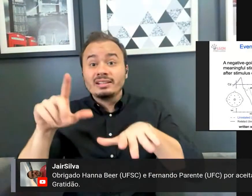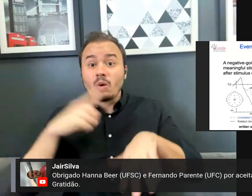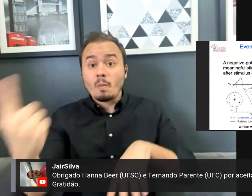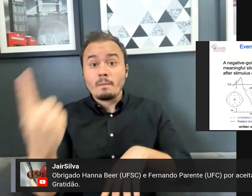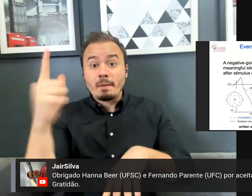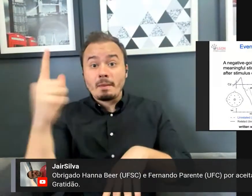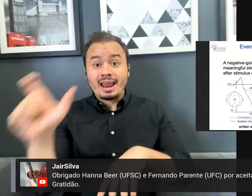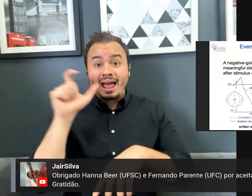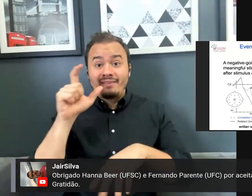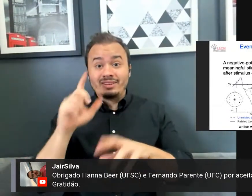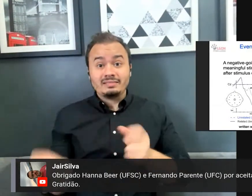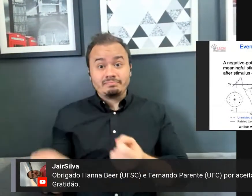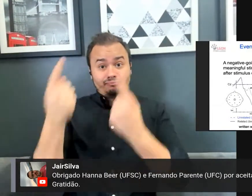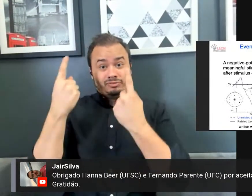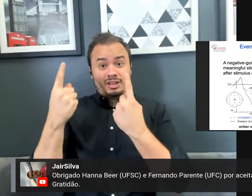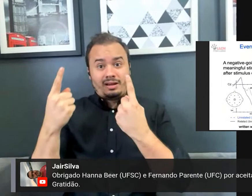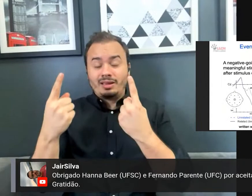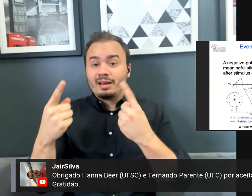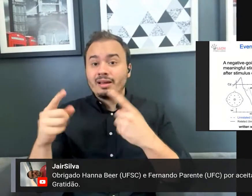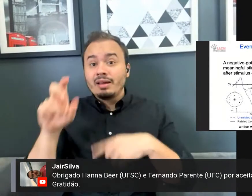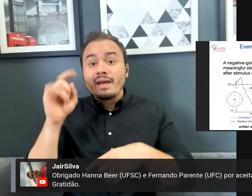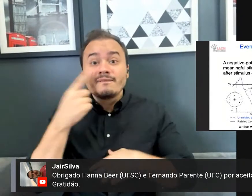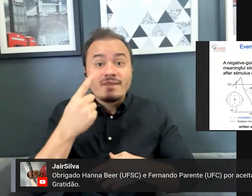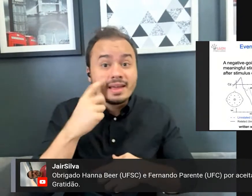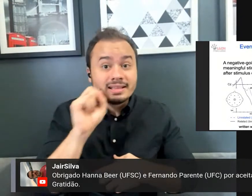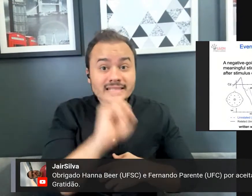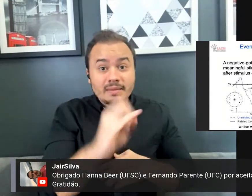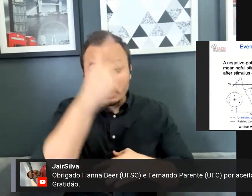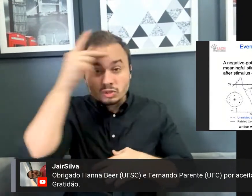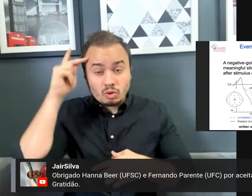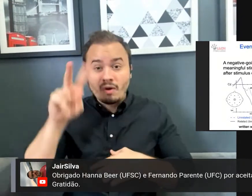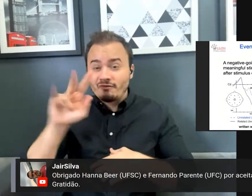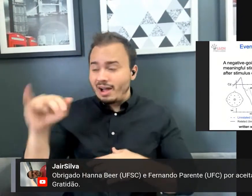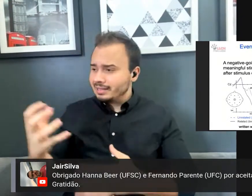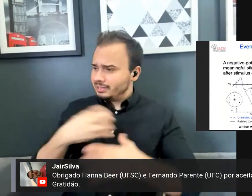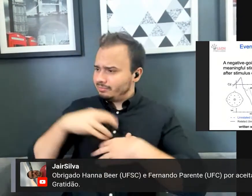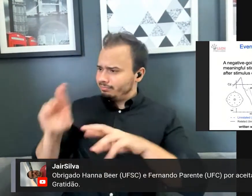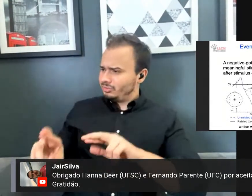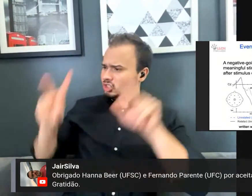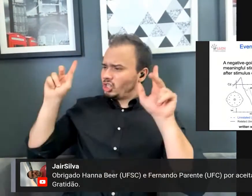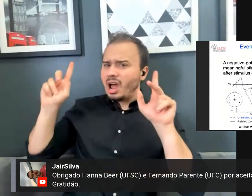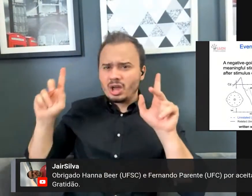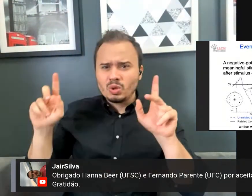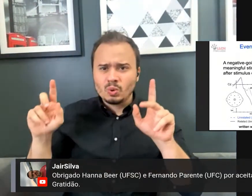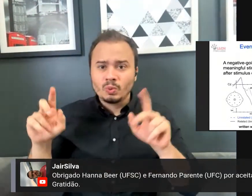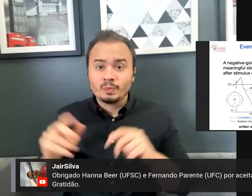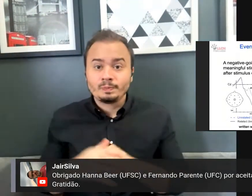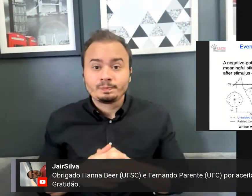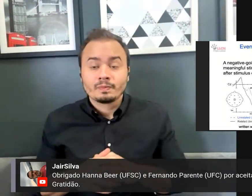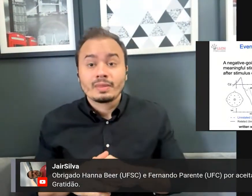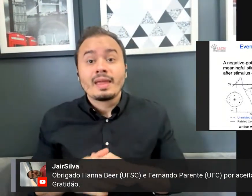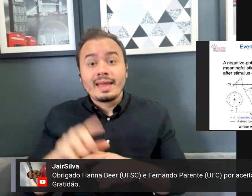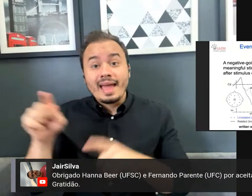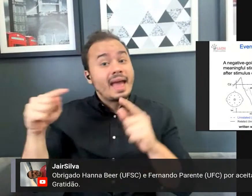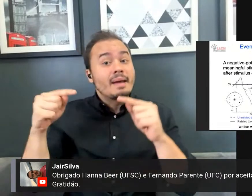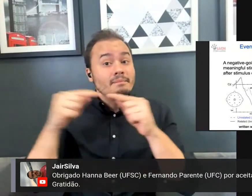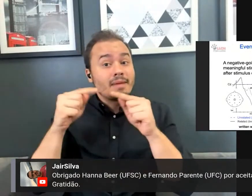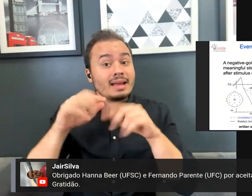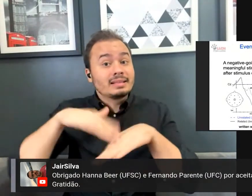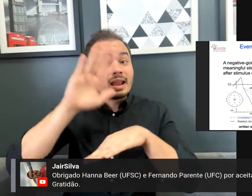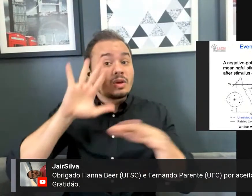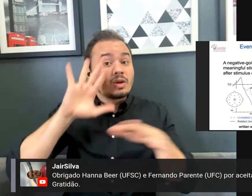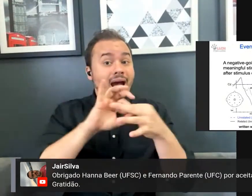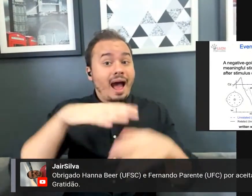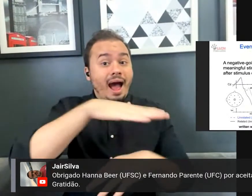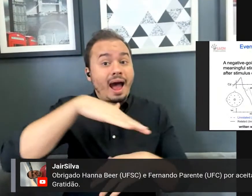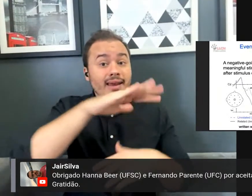primed word. Okay, now the N400 is related to lexical semantic processing, and the idea